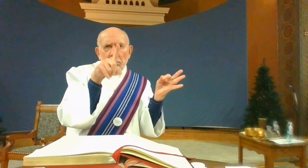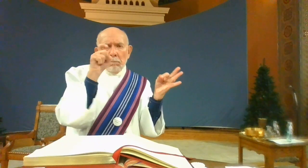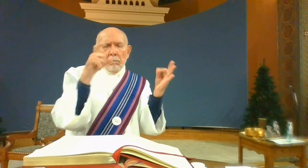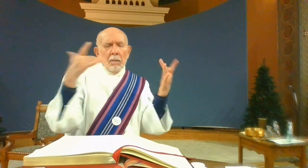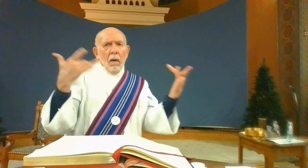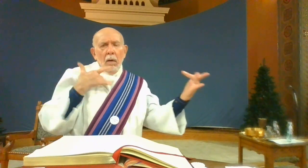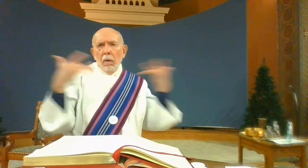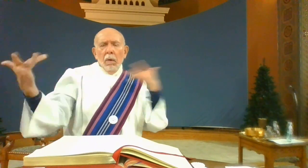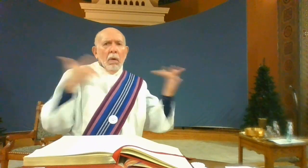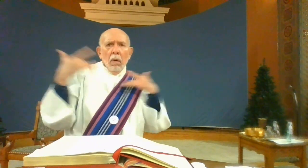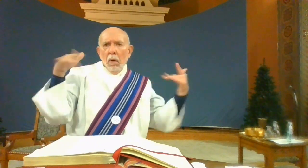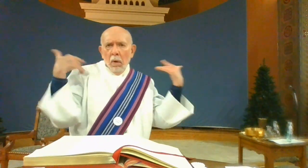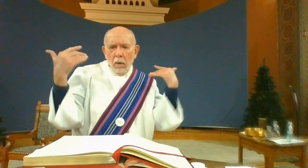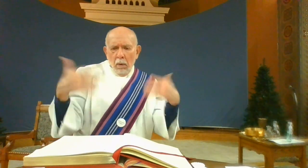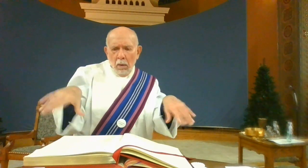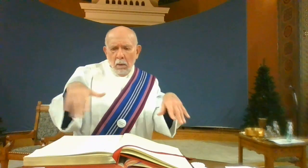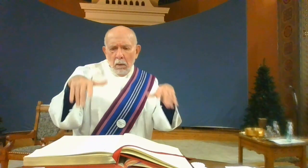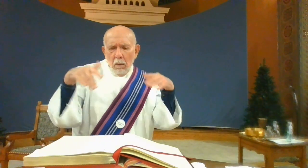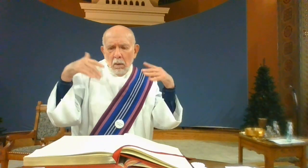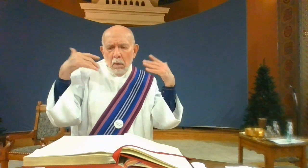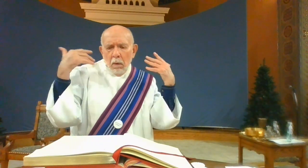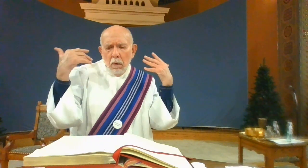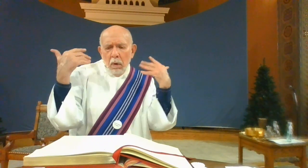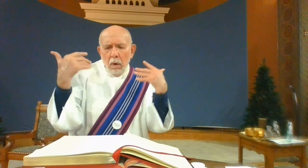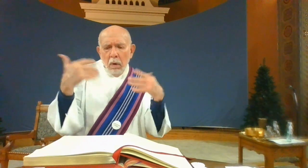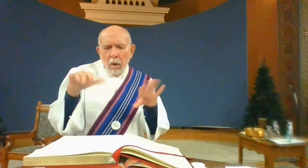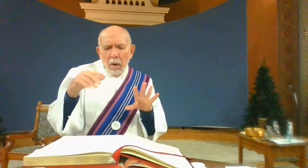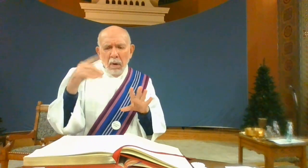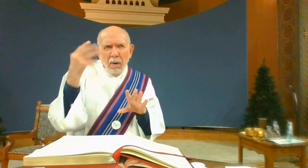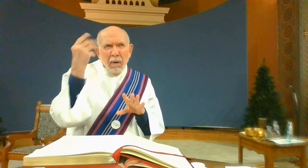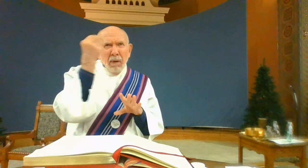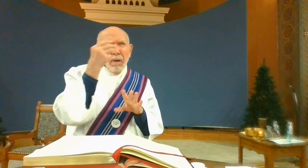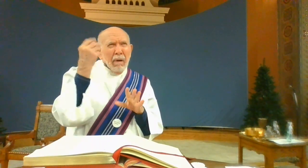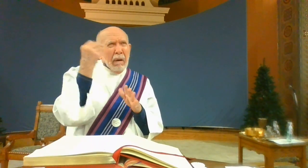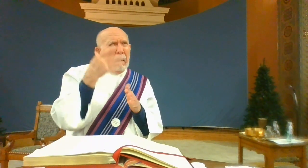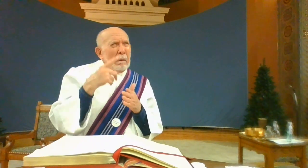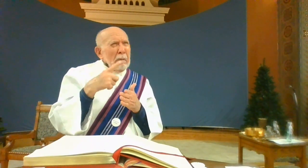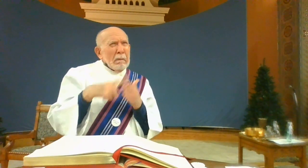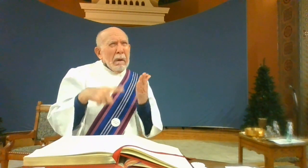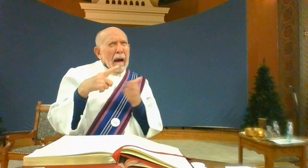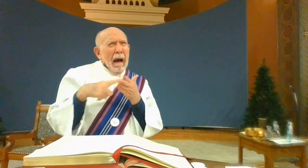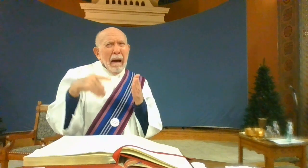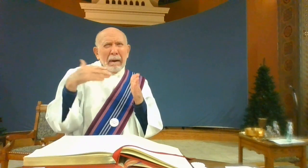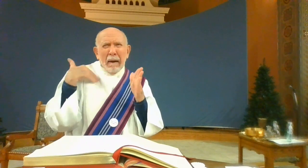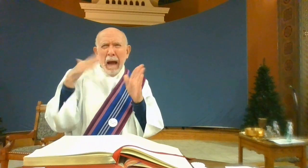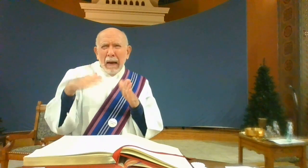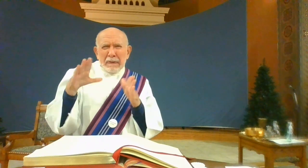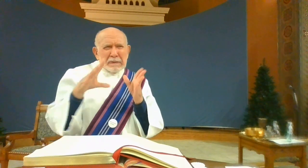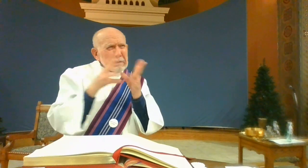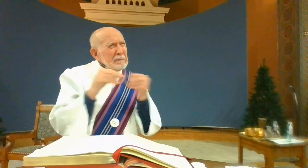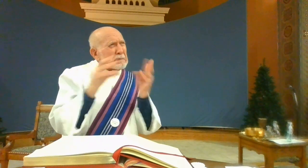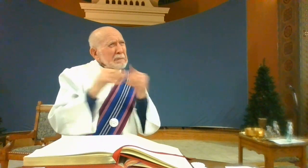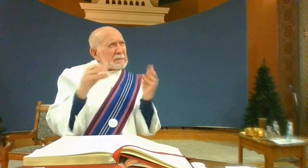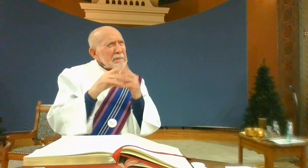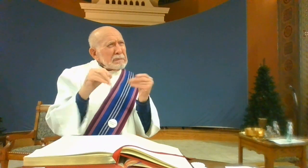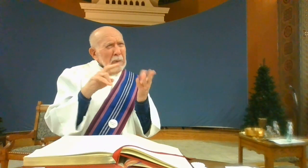But she was greatly troubled at what was said, and pondered what sort of greeting